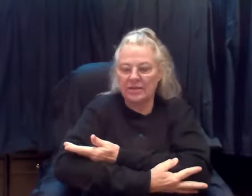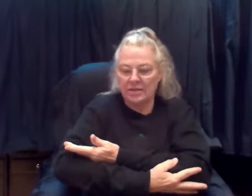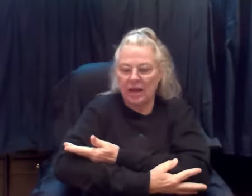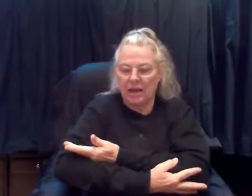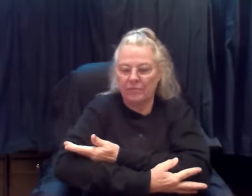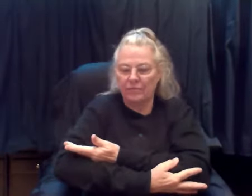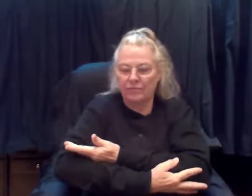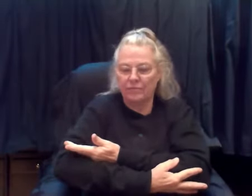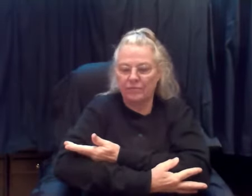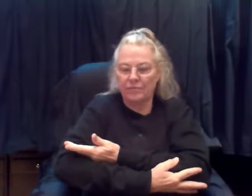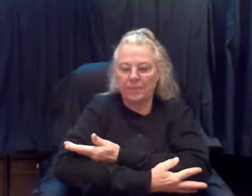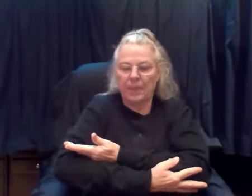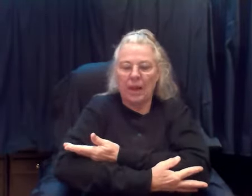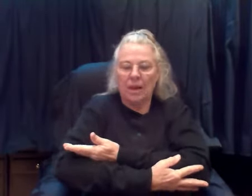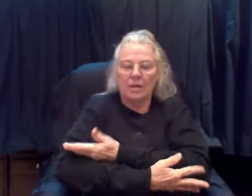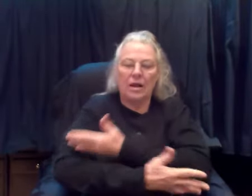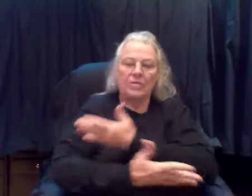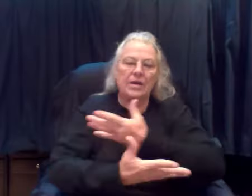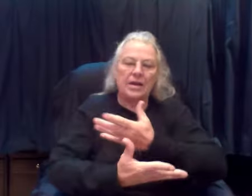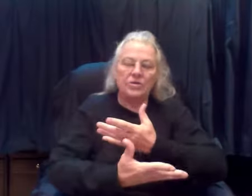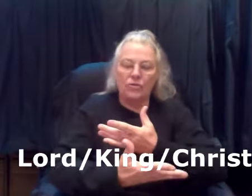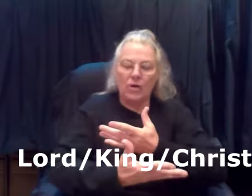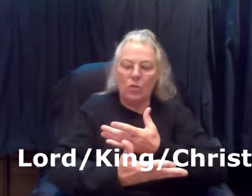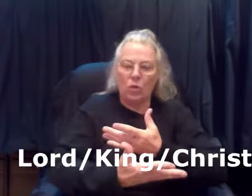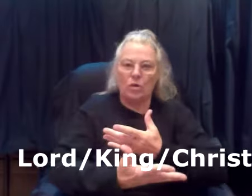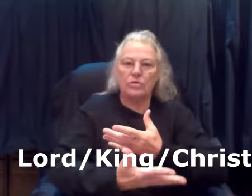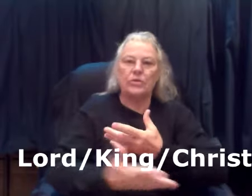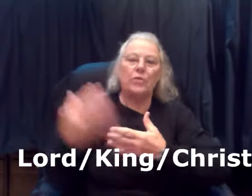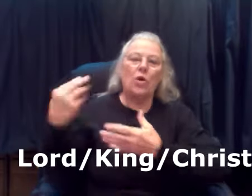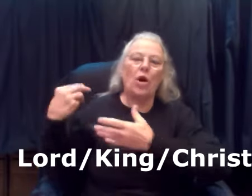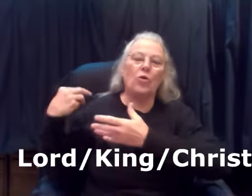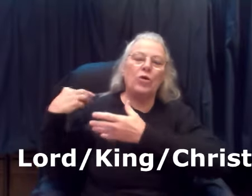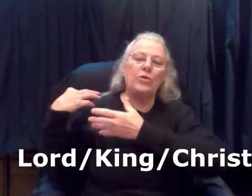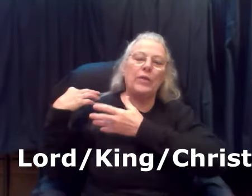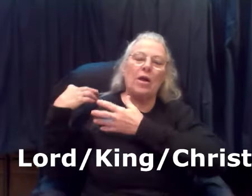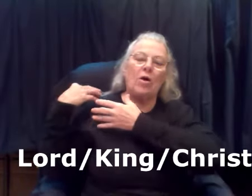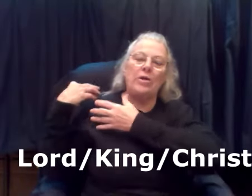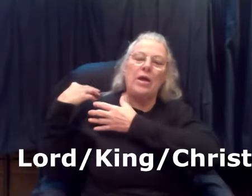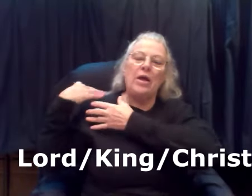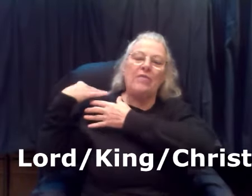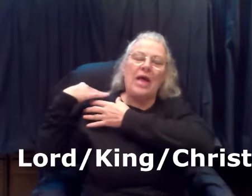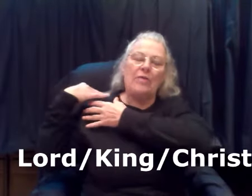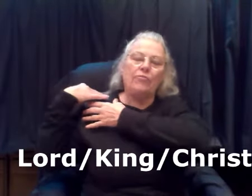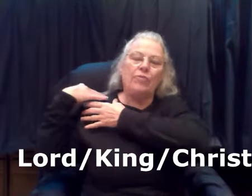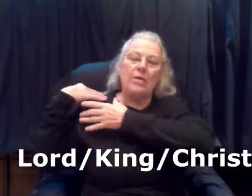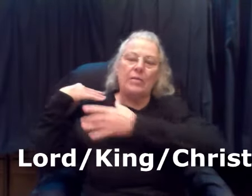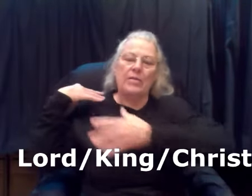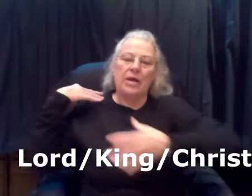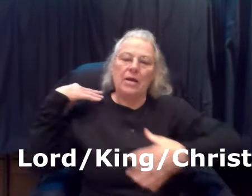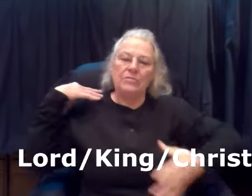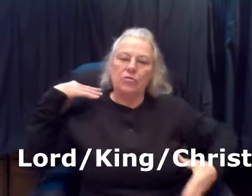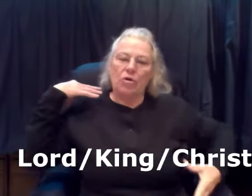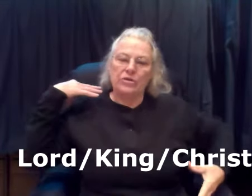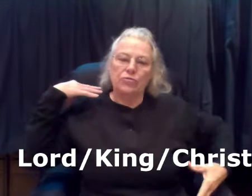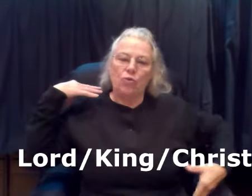son. Now the next three words are going to be on that ribbon that comes across